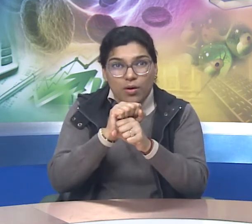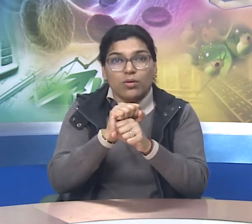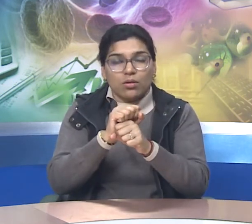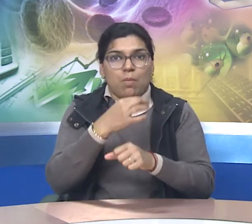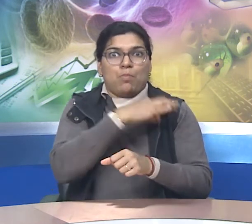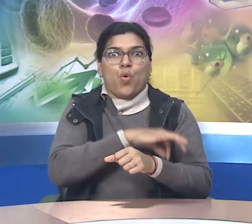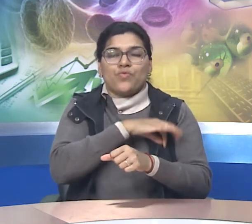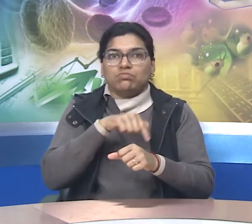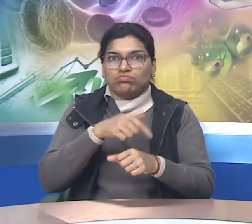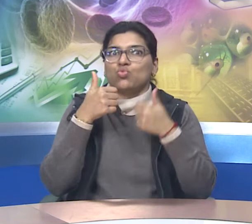in the